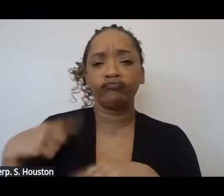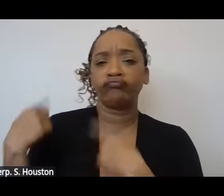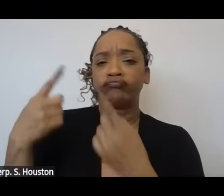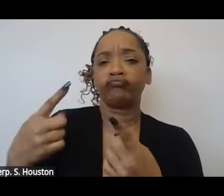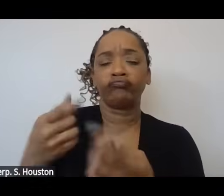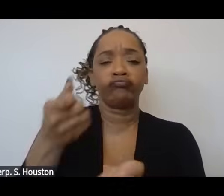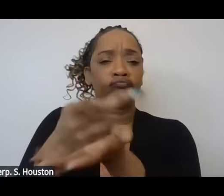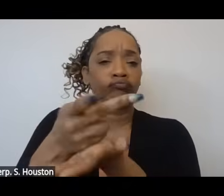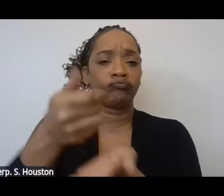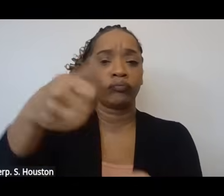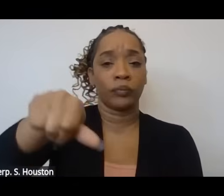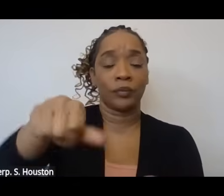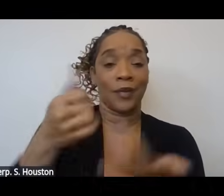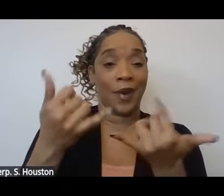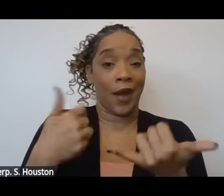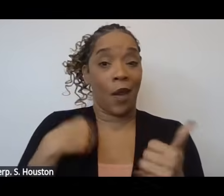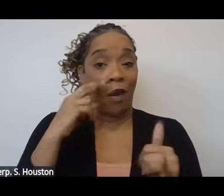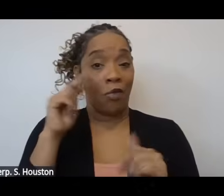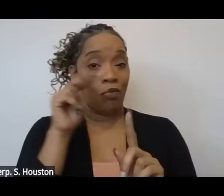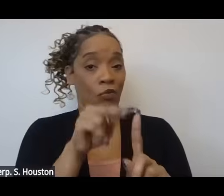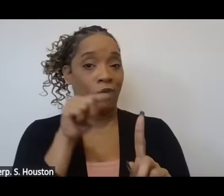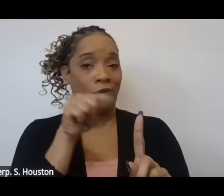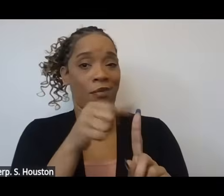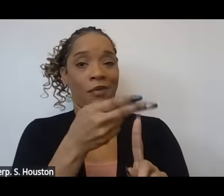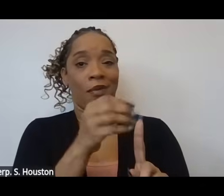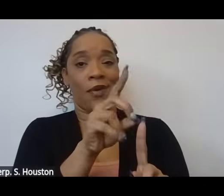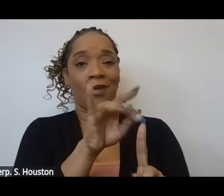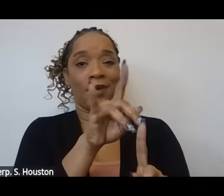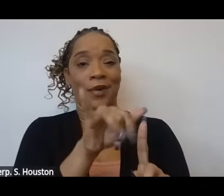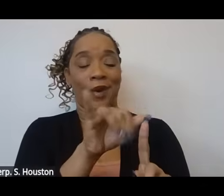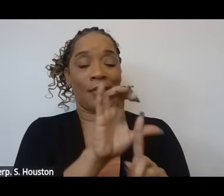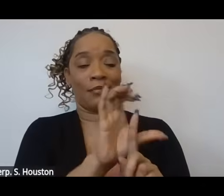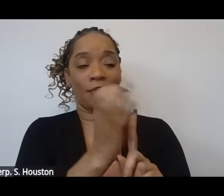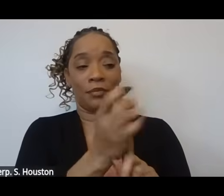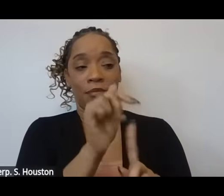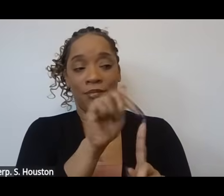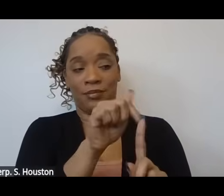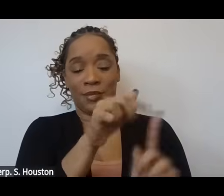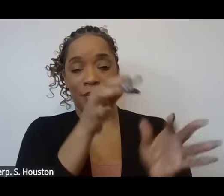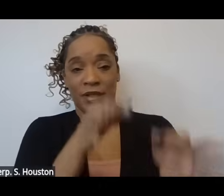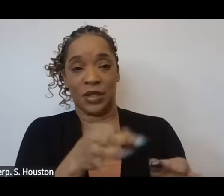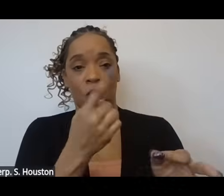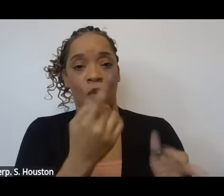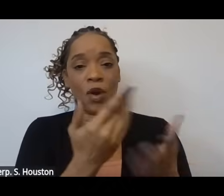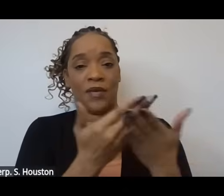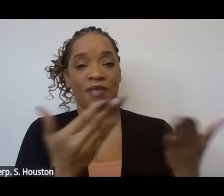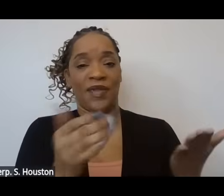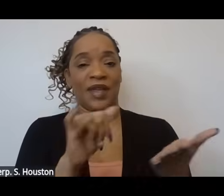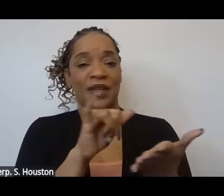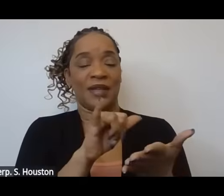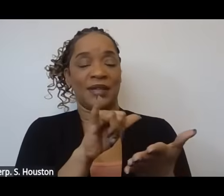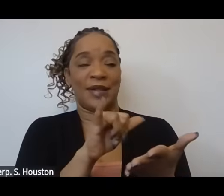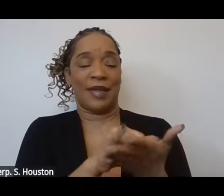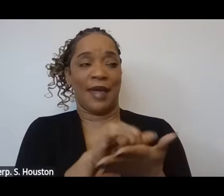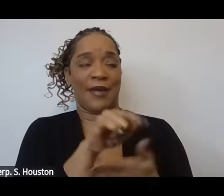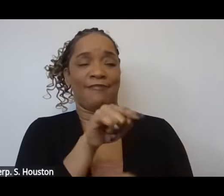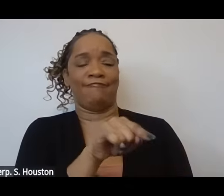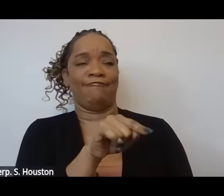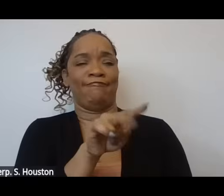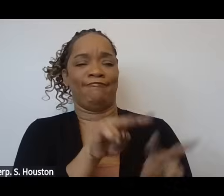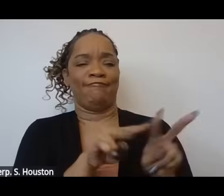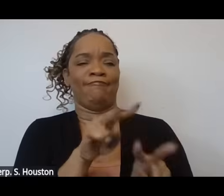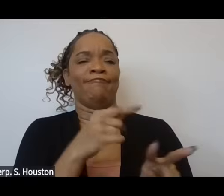Holiday decision, it's one of the things about that with me is that it very clearly